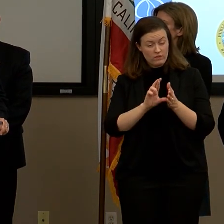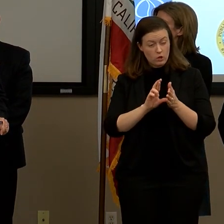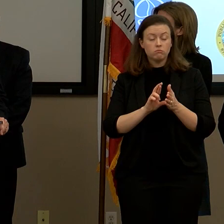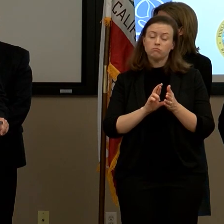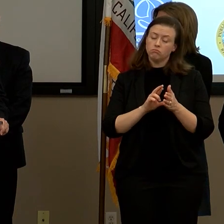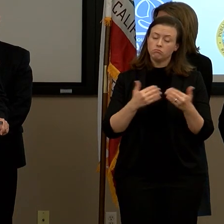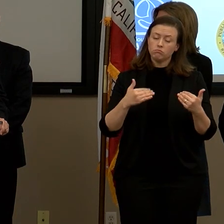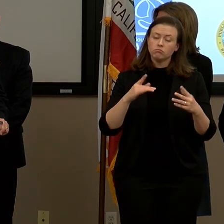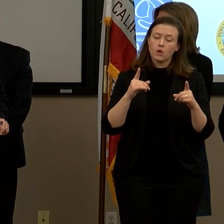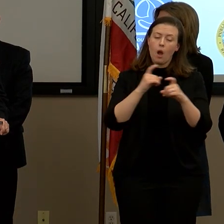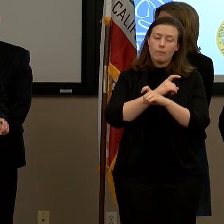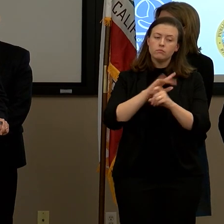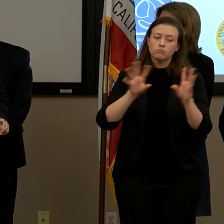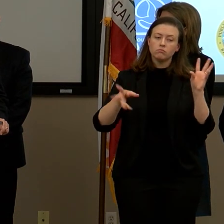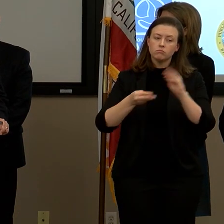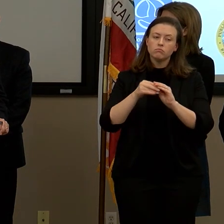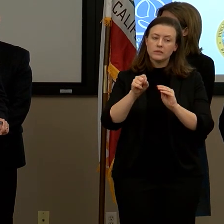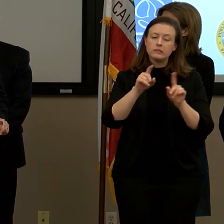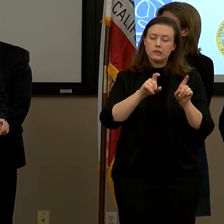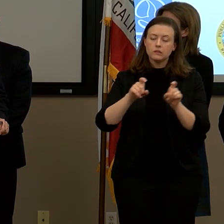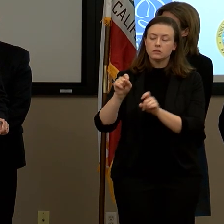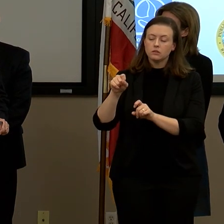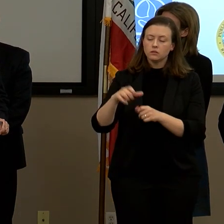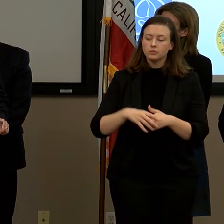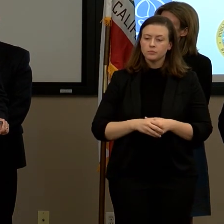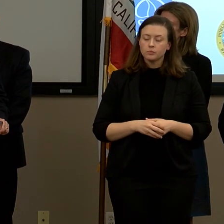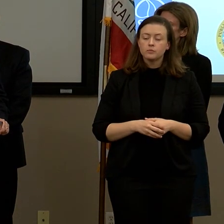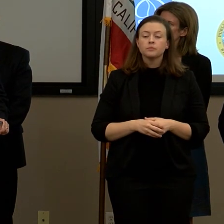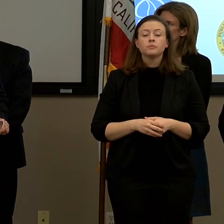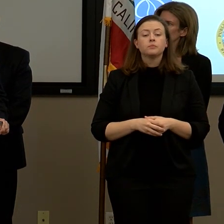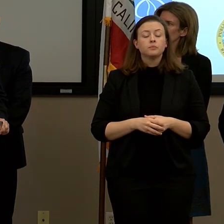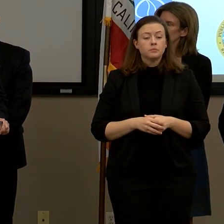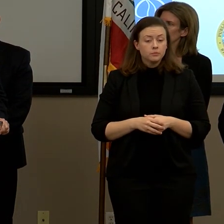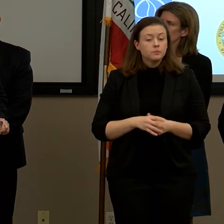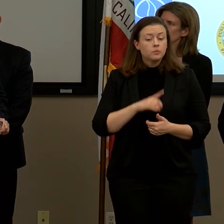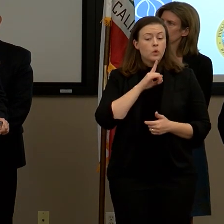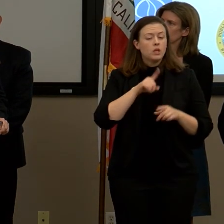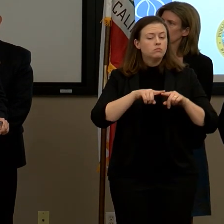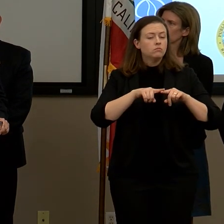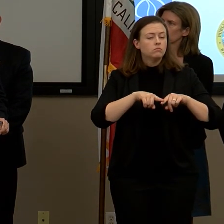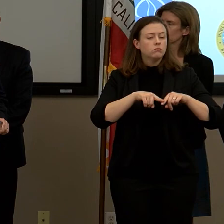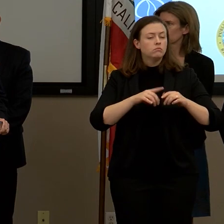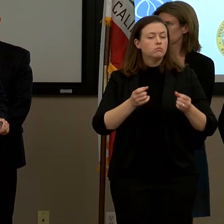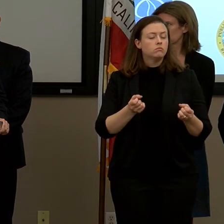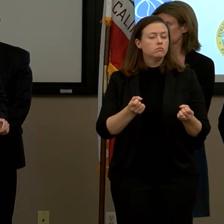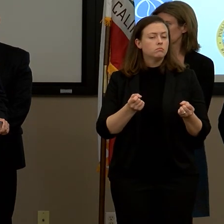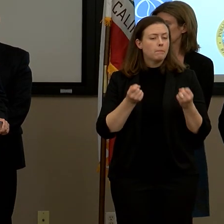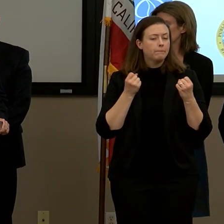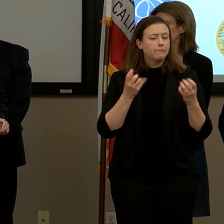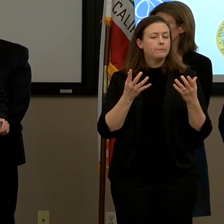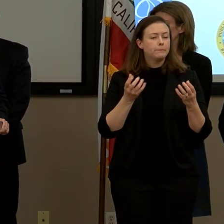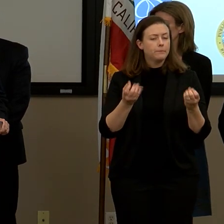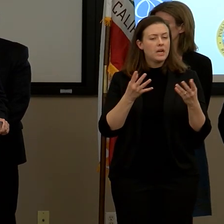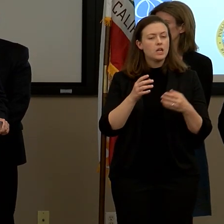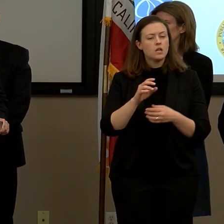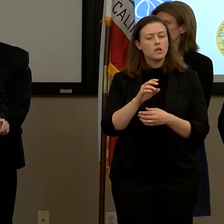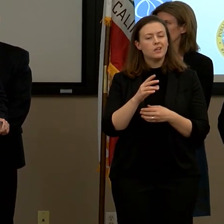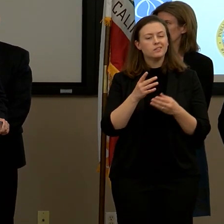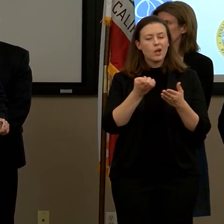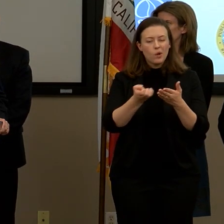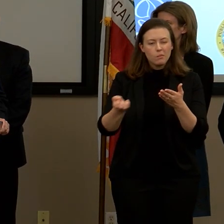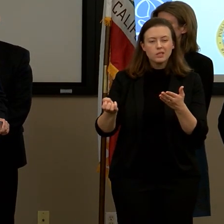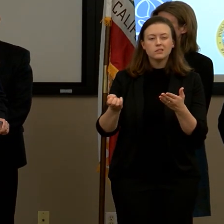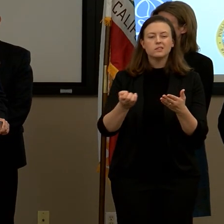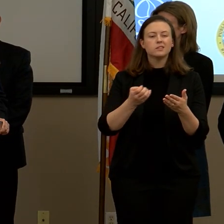right, that is a fairly comprehensive set of tests. That's really going to depend a little bit upon how many rigs, how much equipment